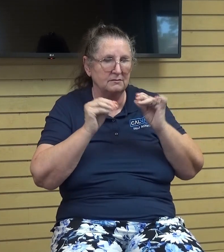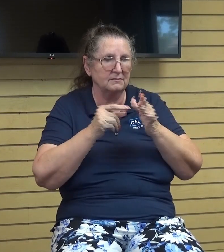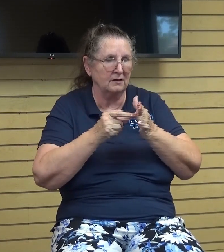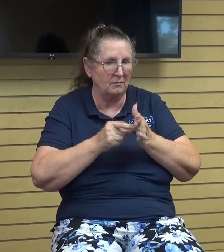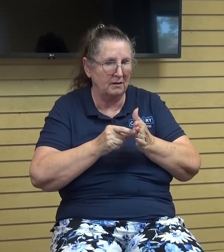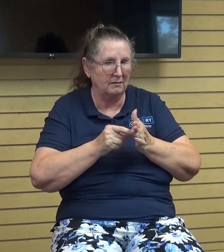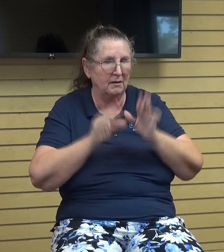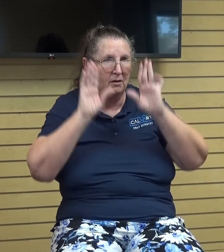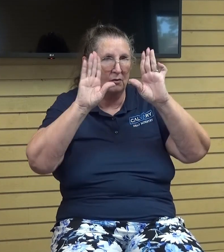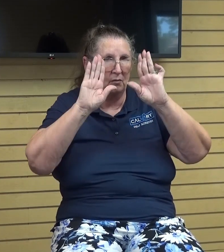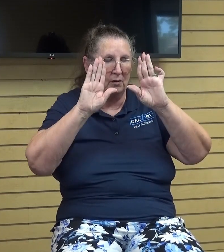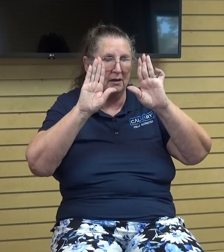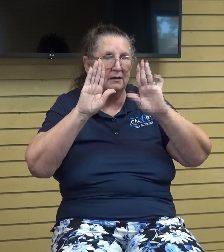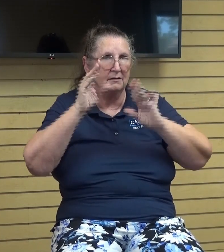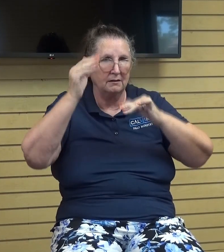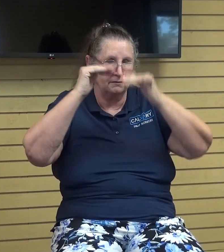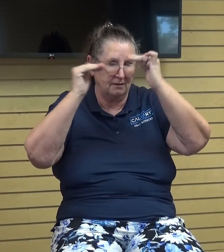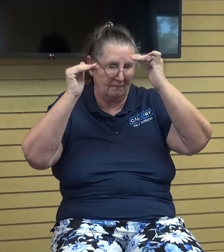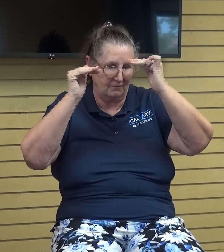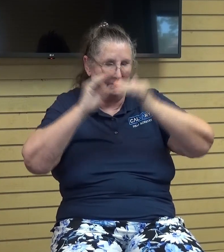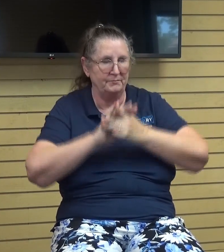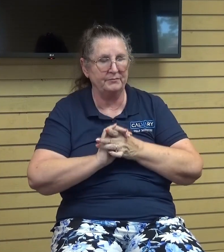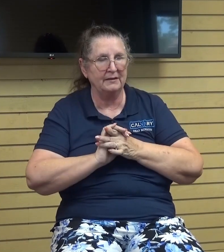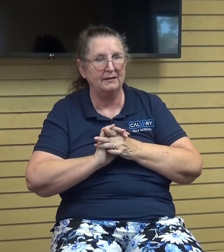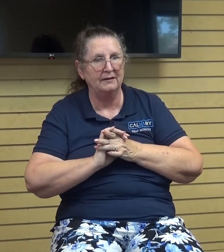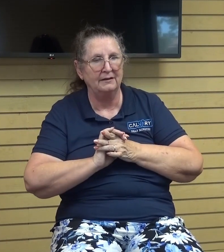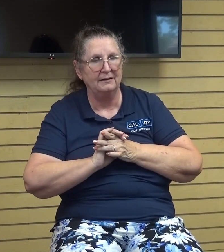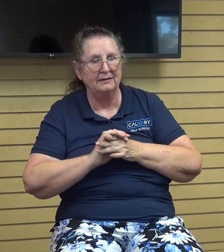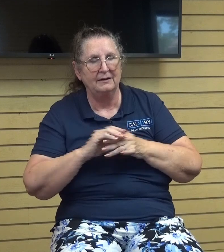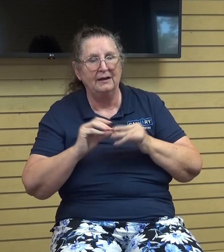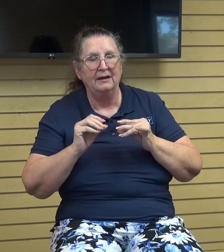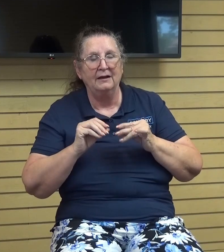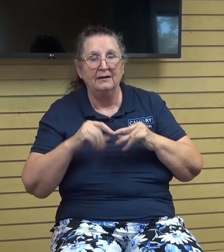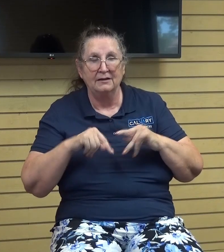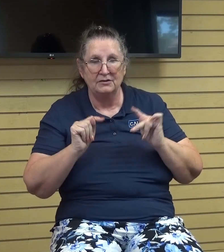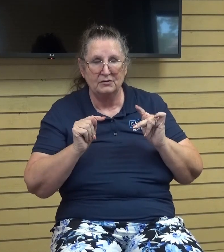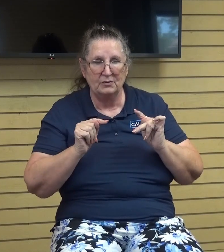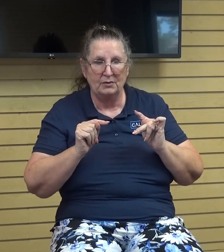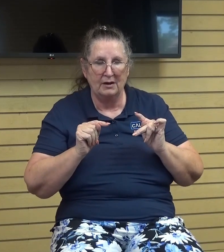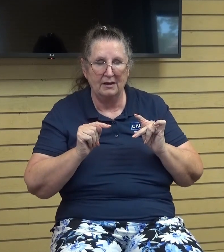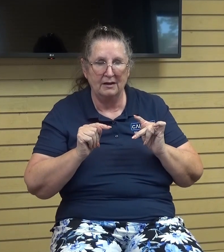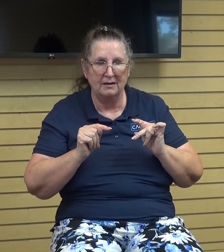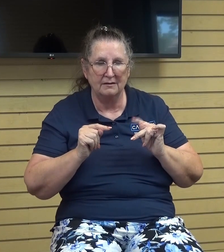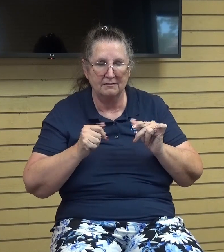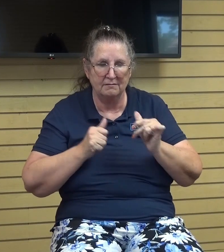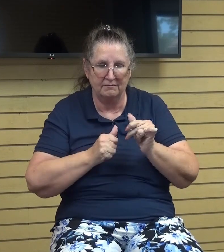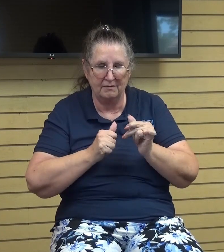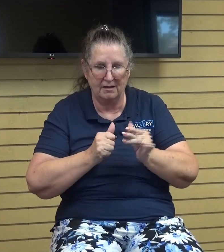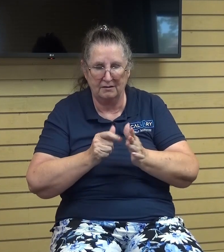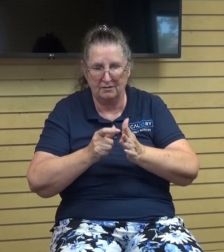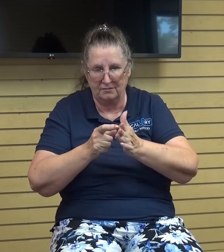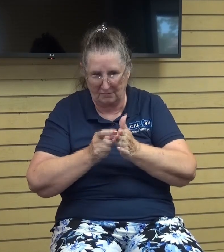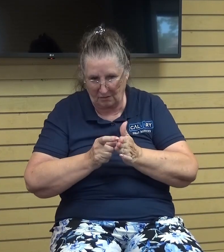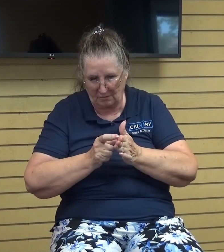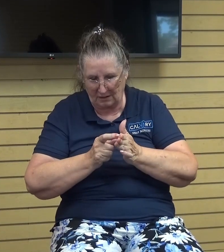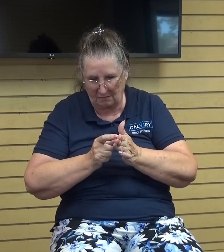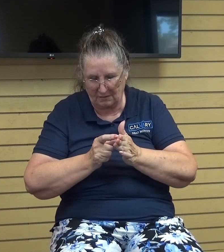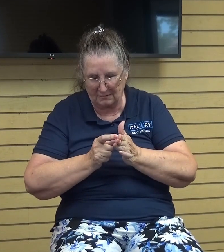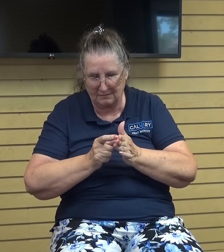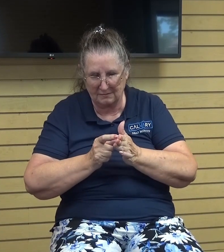great in the kingdom of heaven. So let's try to do hold these commandments close to our heart and do them, and that way we